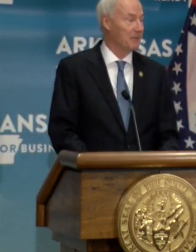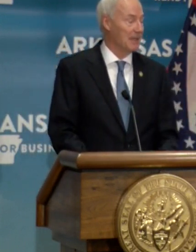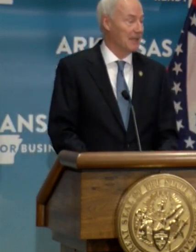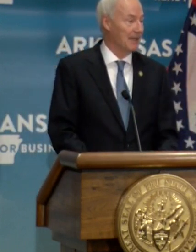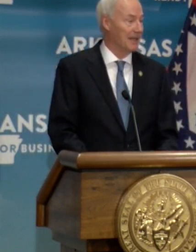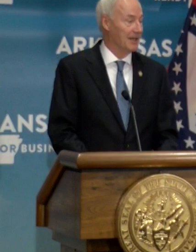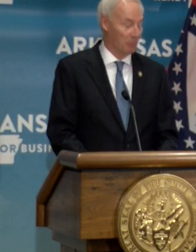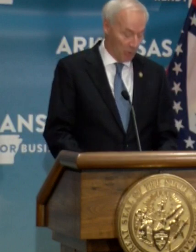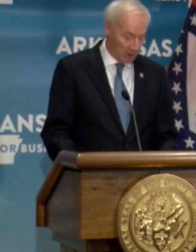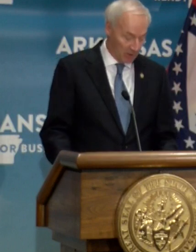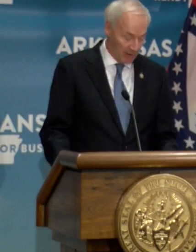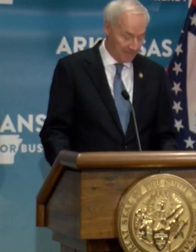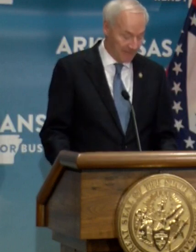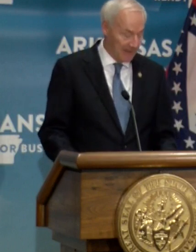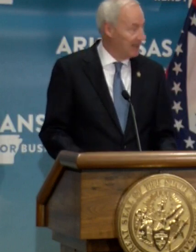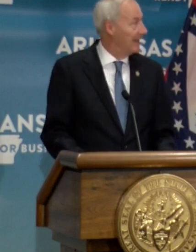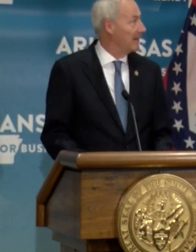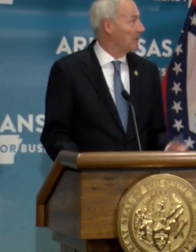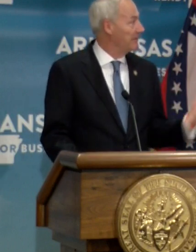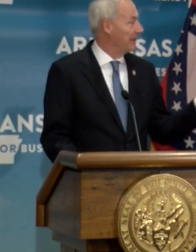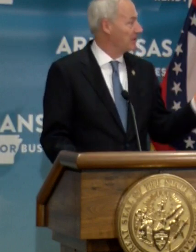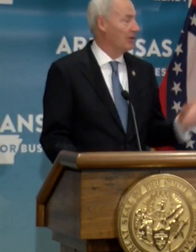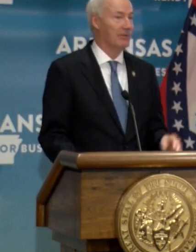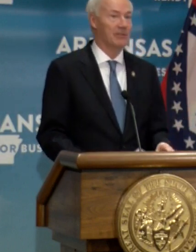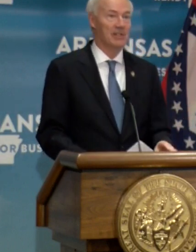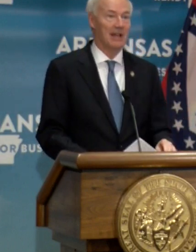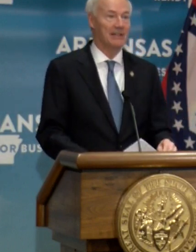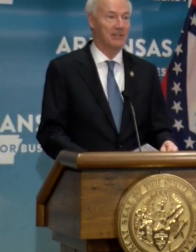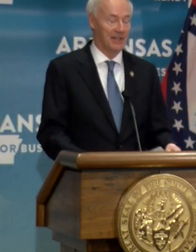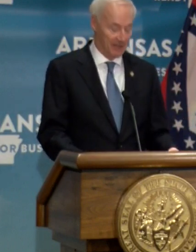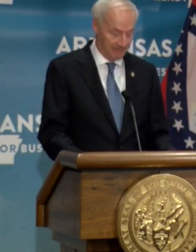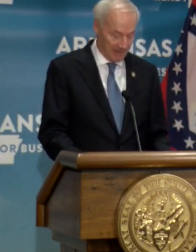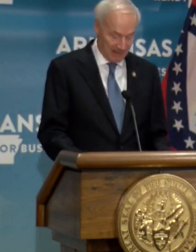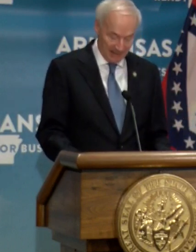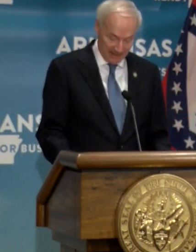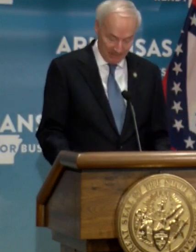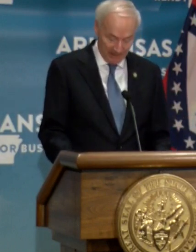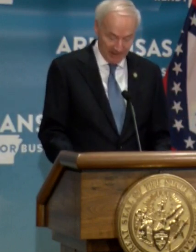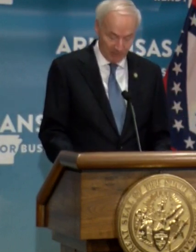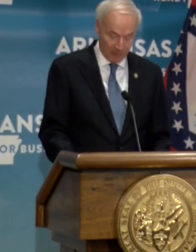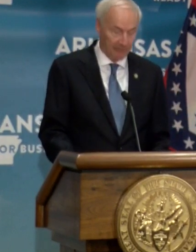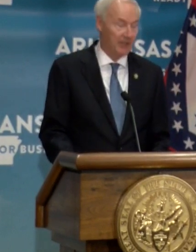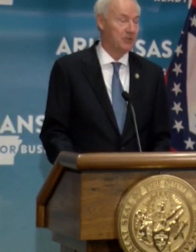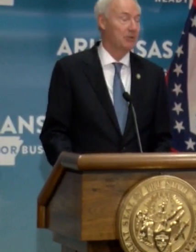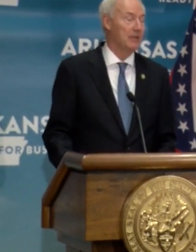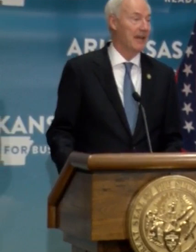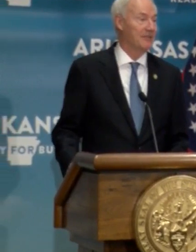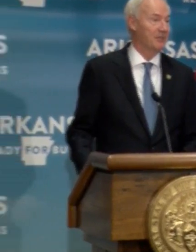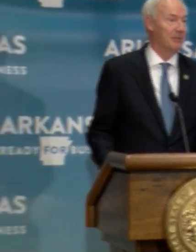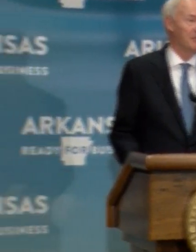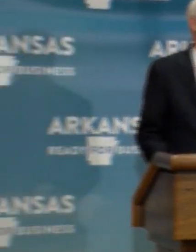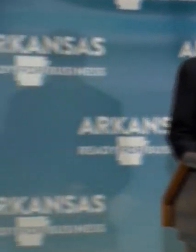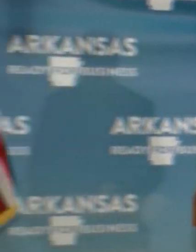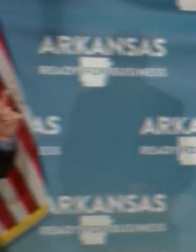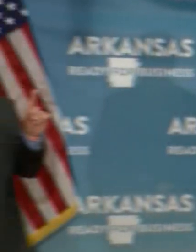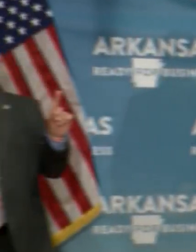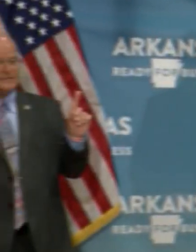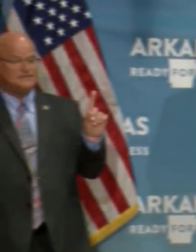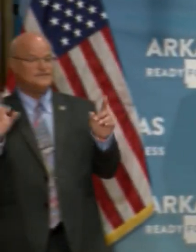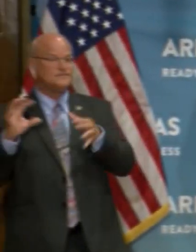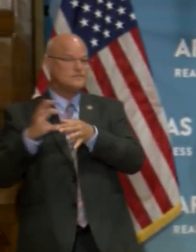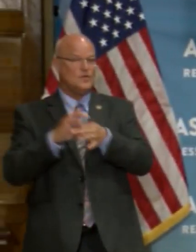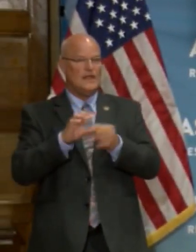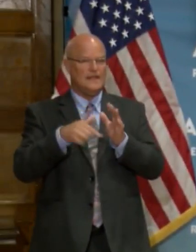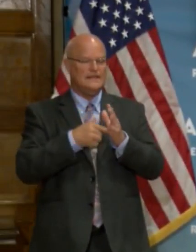to work on. And I believe that's all on the slides there. And let me end with two announcements that's related